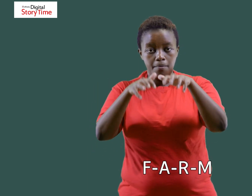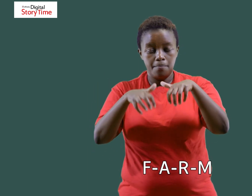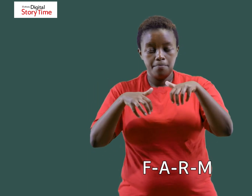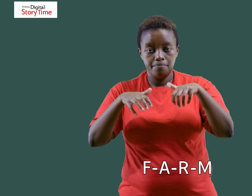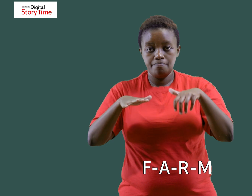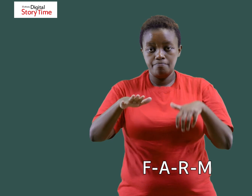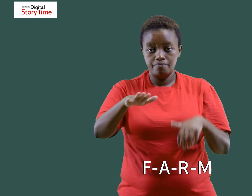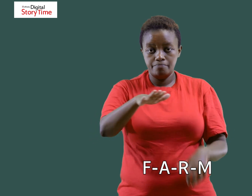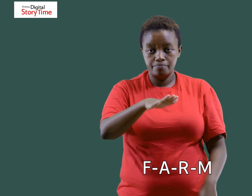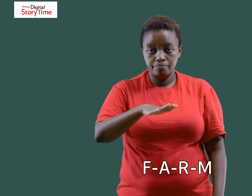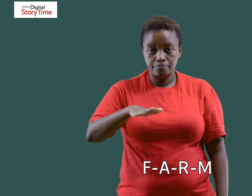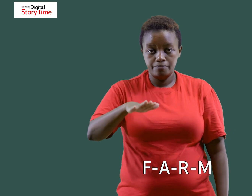Farm.